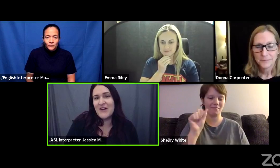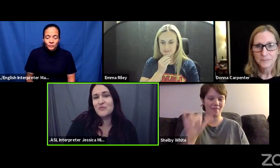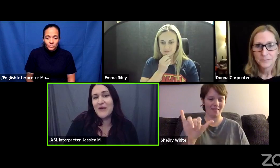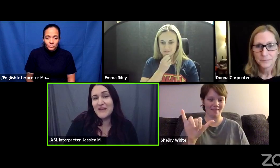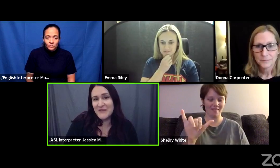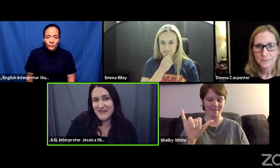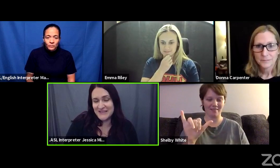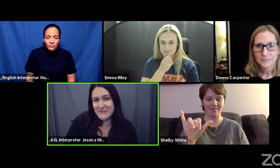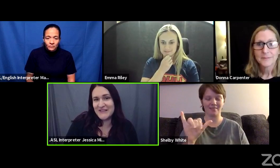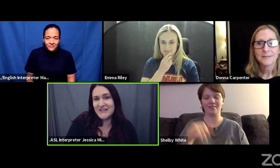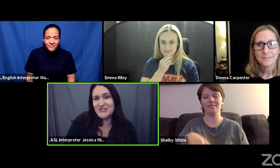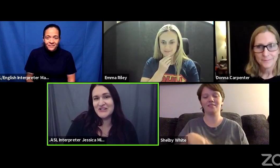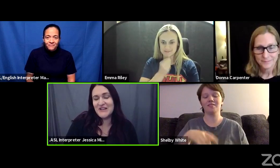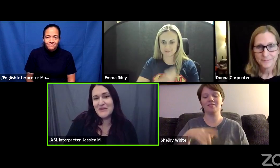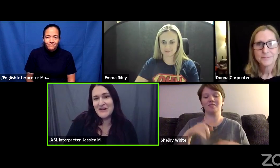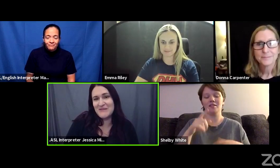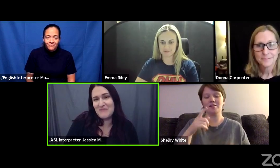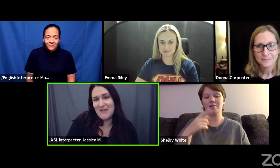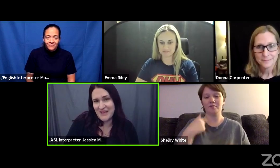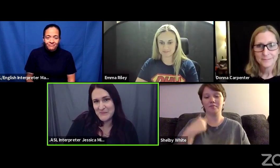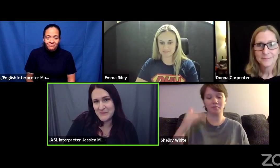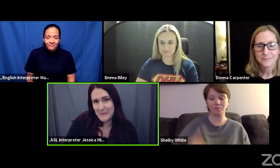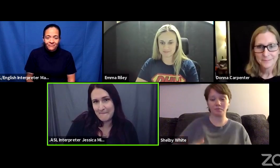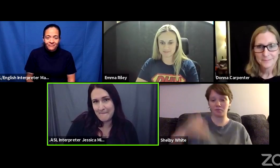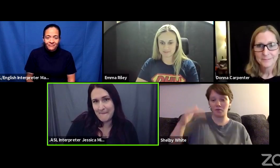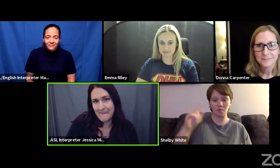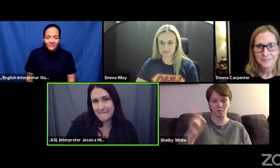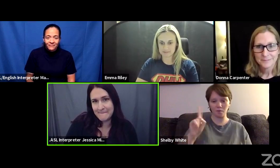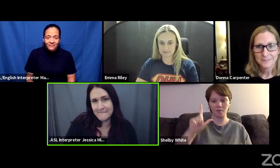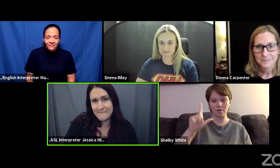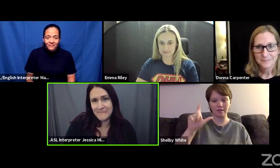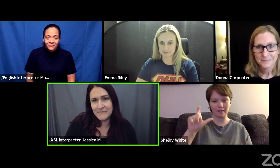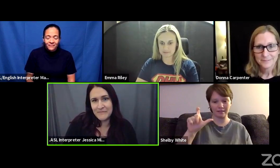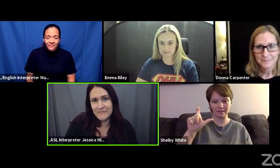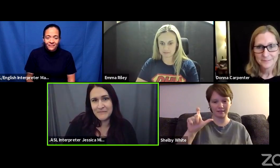name is now Redmond because I just got married in May.